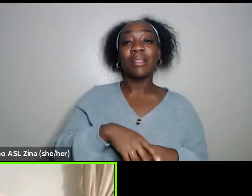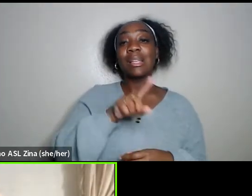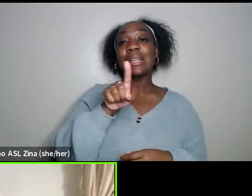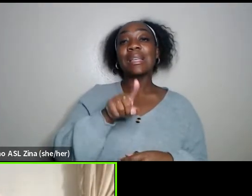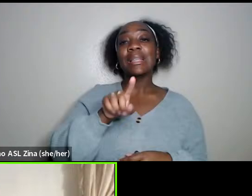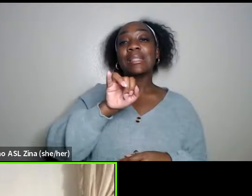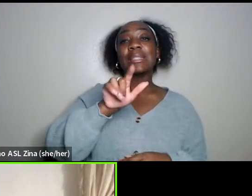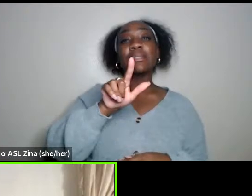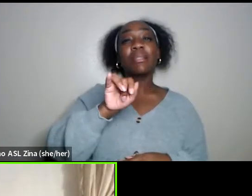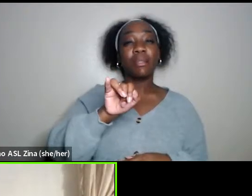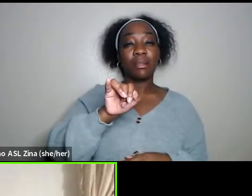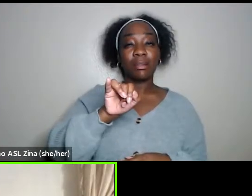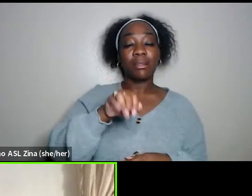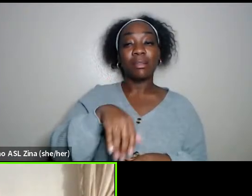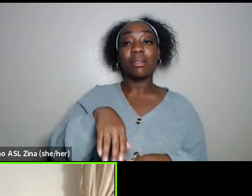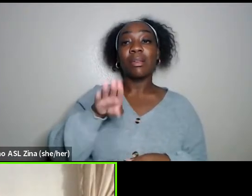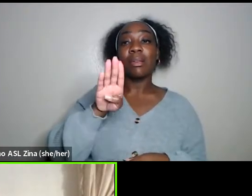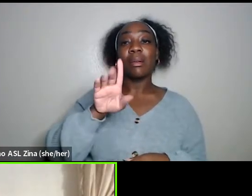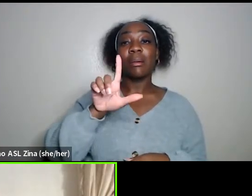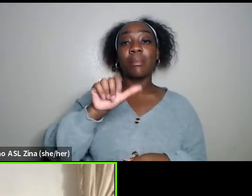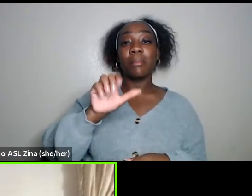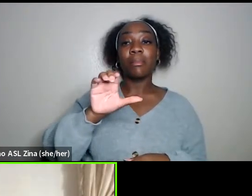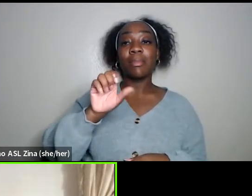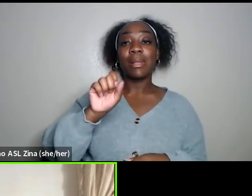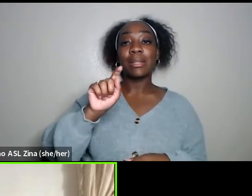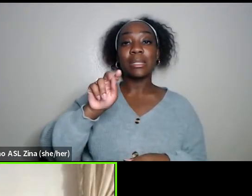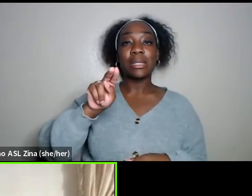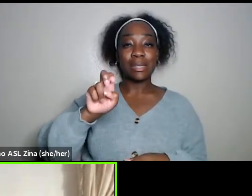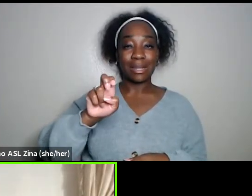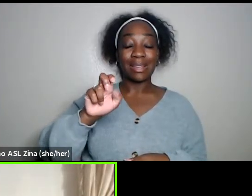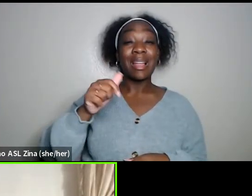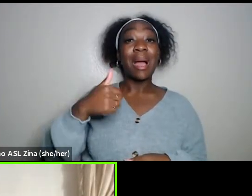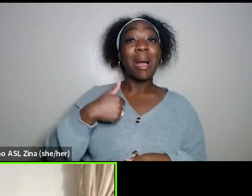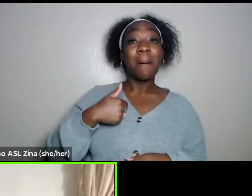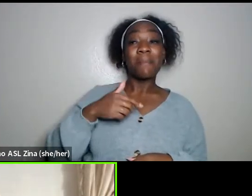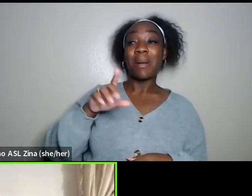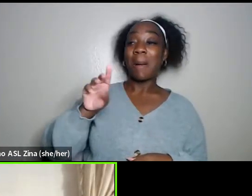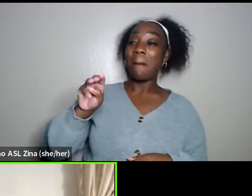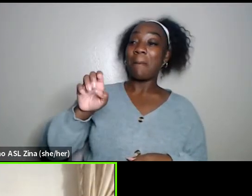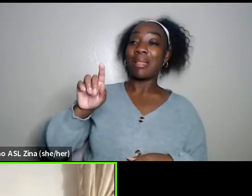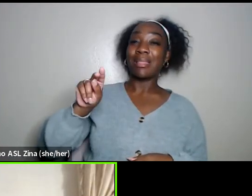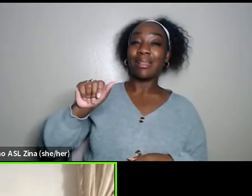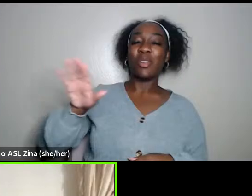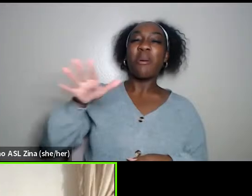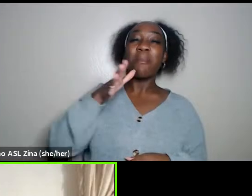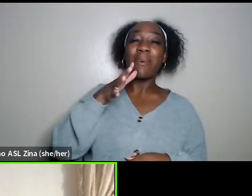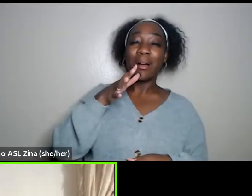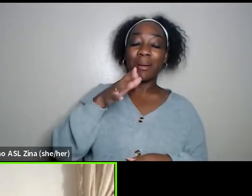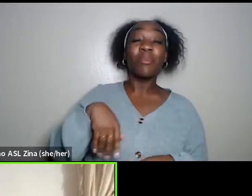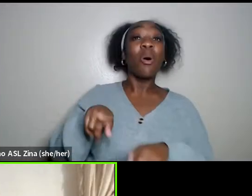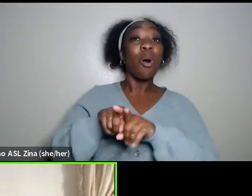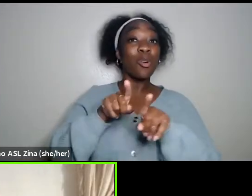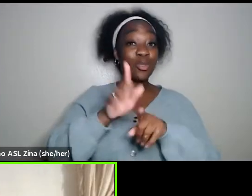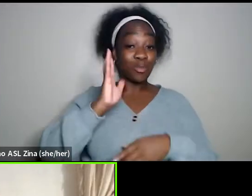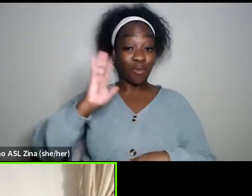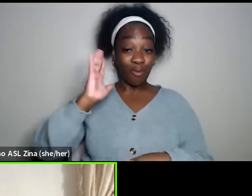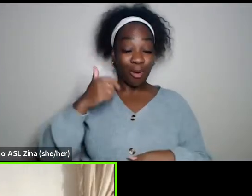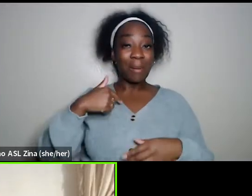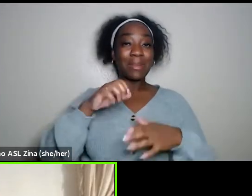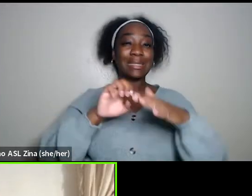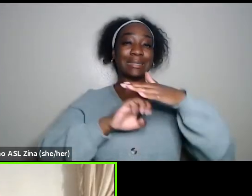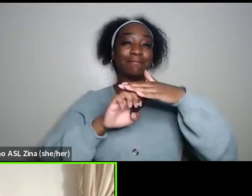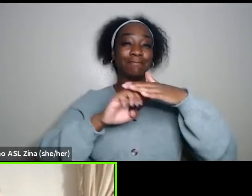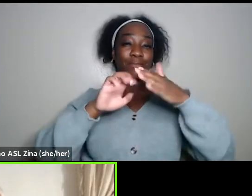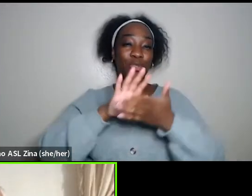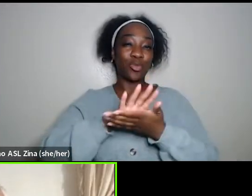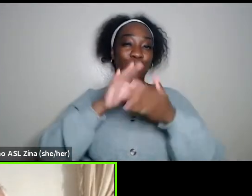Zeely Blackston, Melina's mom, and a former teacher, elementary school teacher,